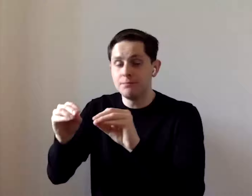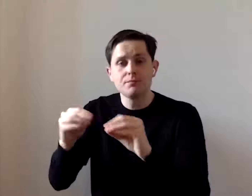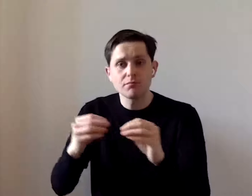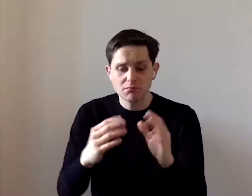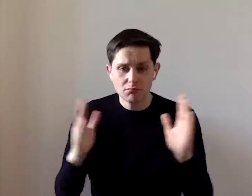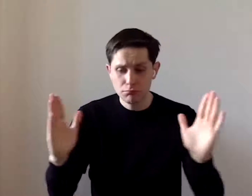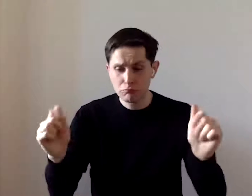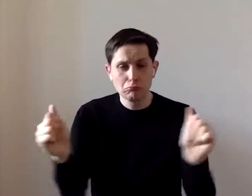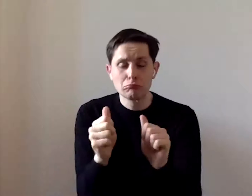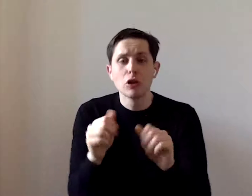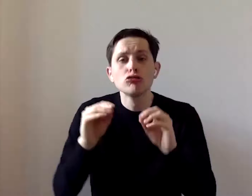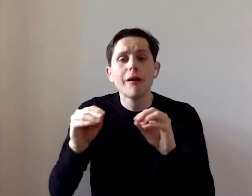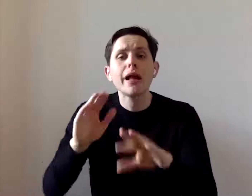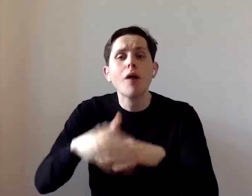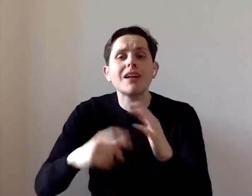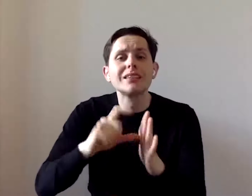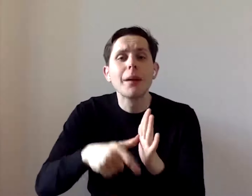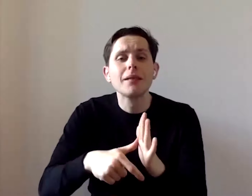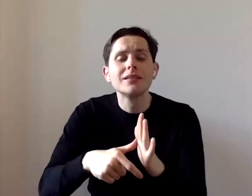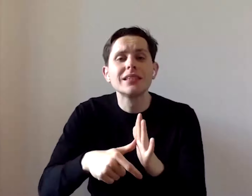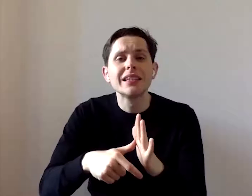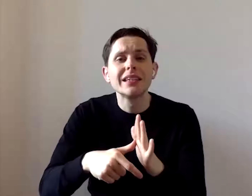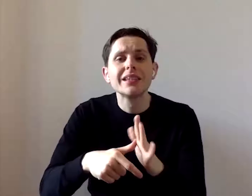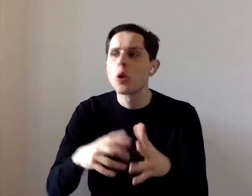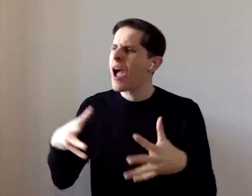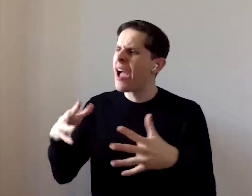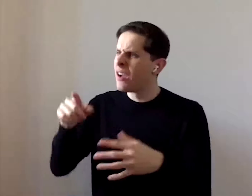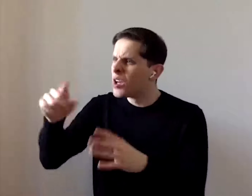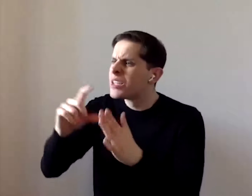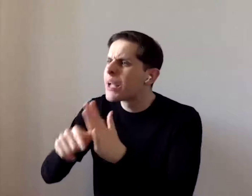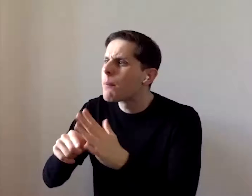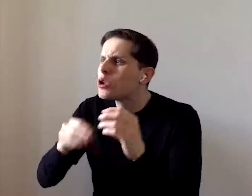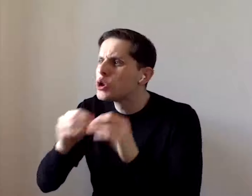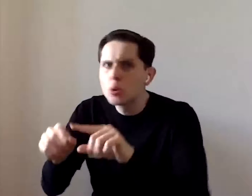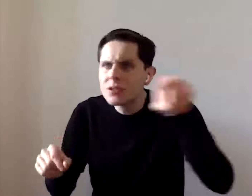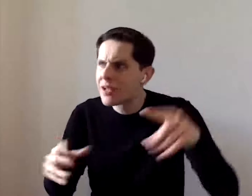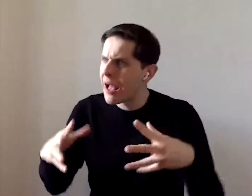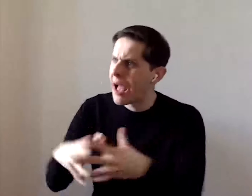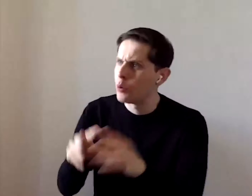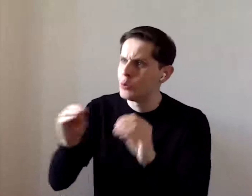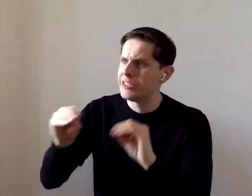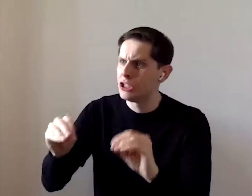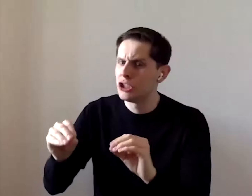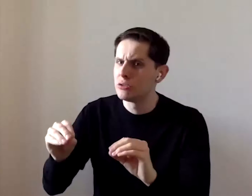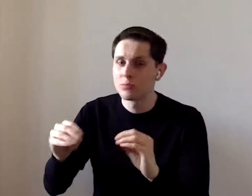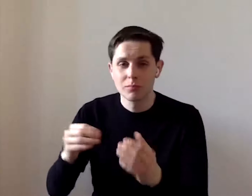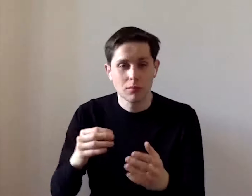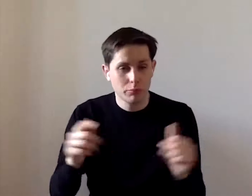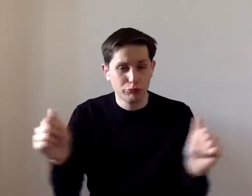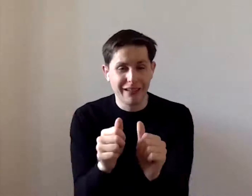of marginalizations that someone could have. And the further disability training is non-mandatory, and there was no access to